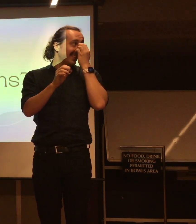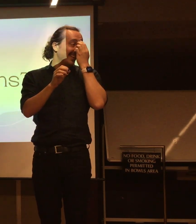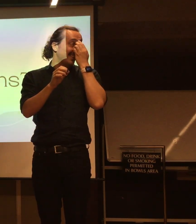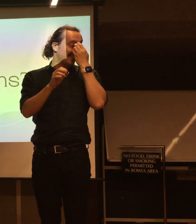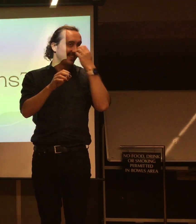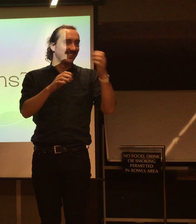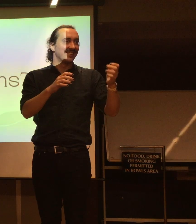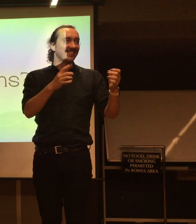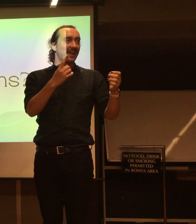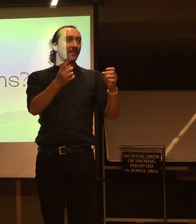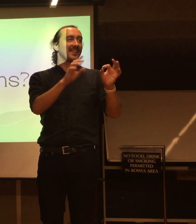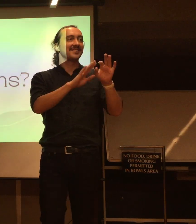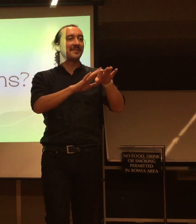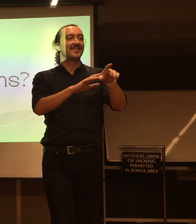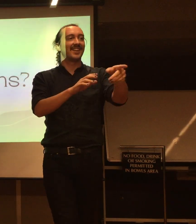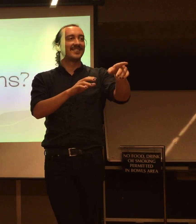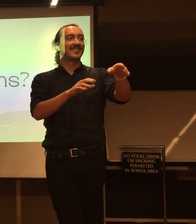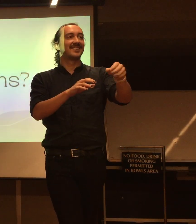Yeah.